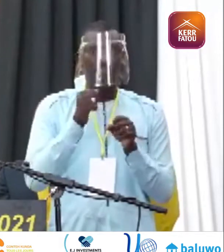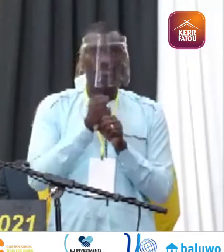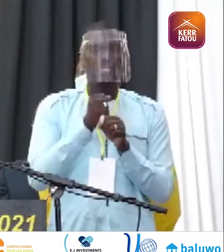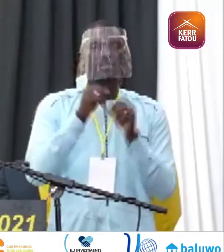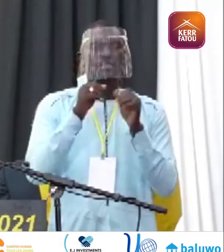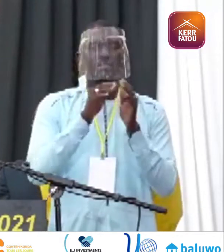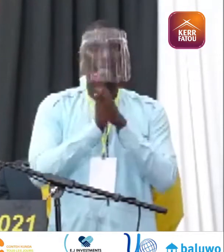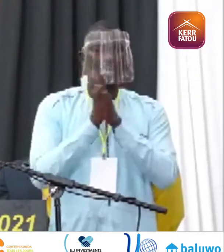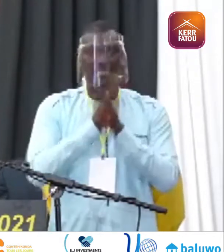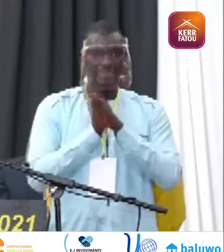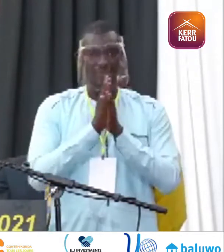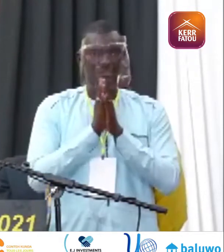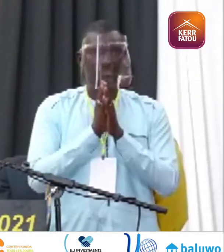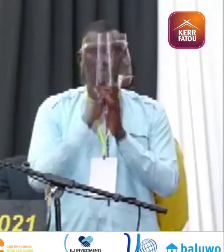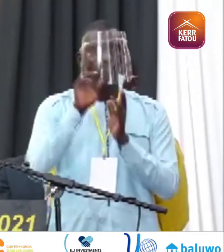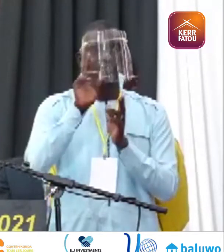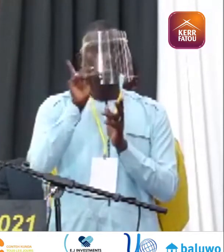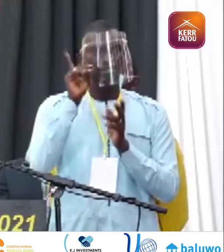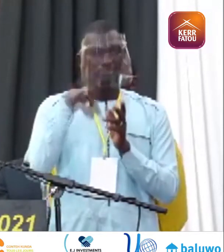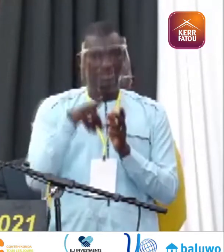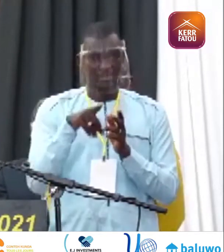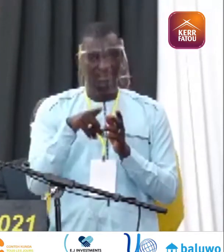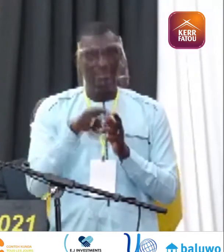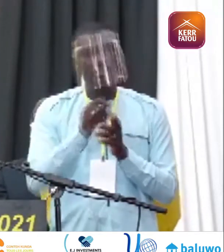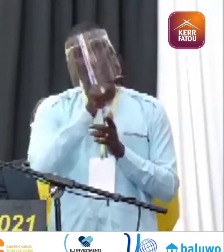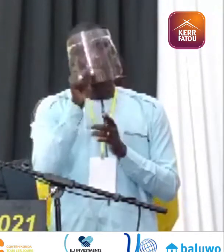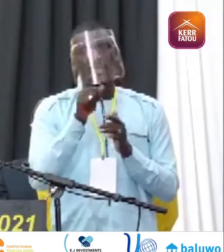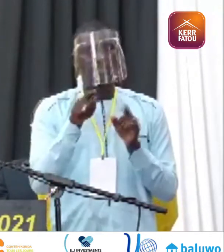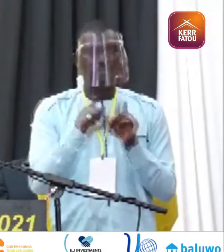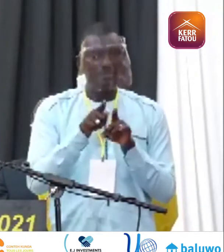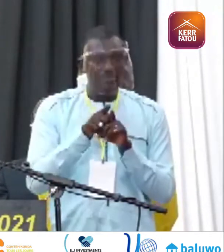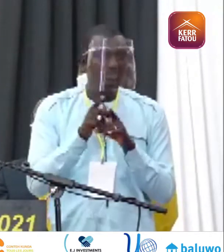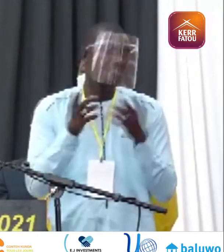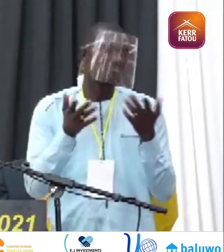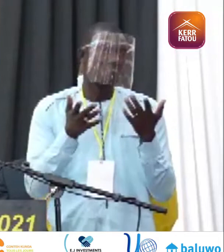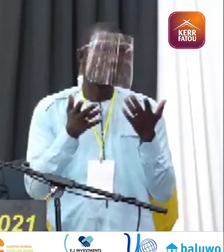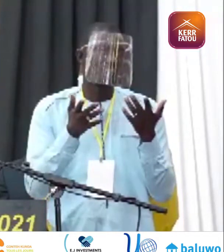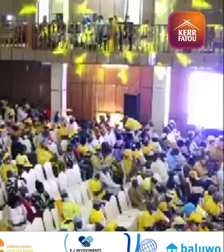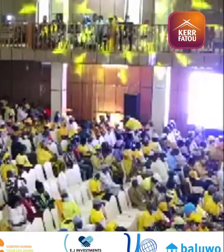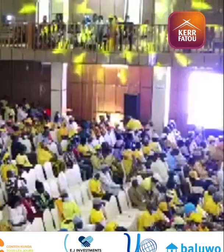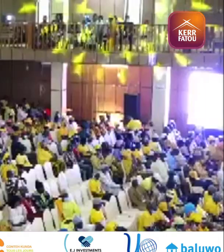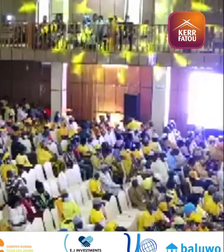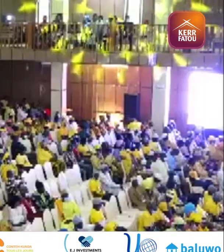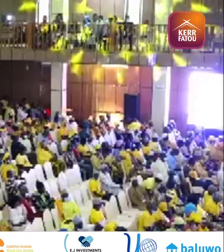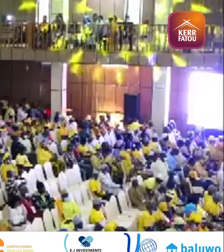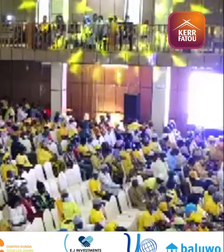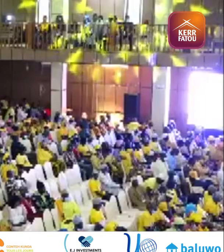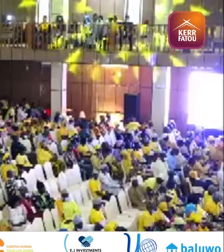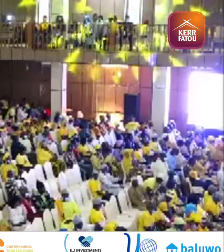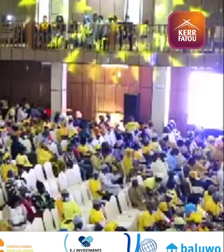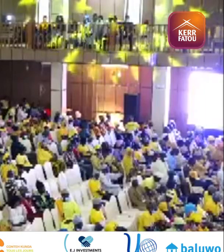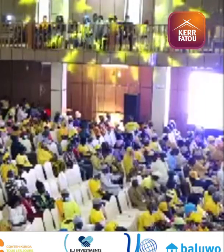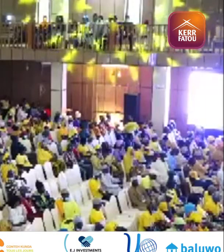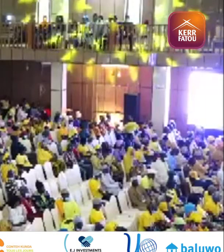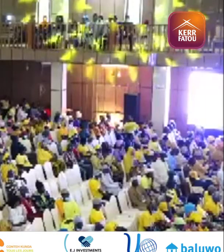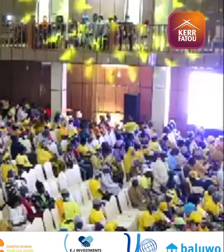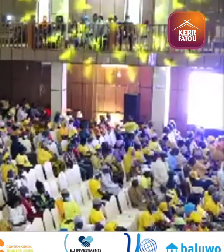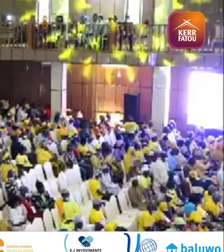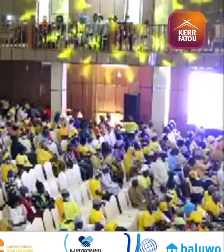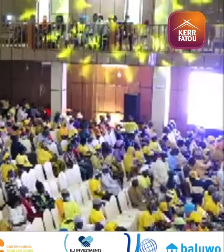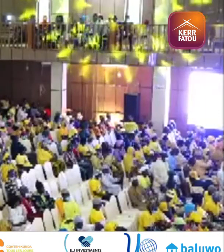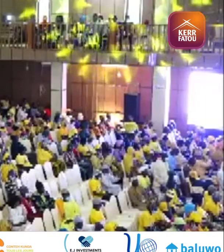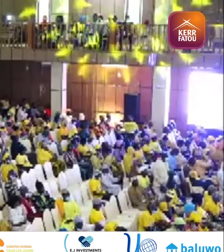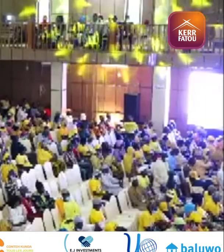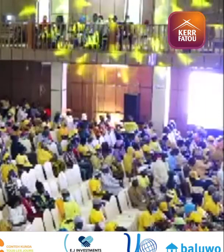UDP and been engaged in delinquent and